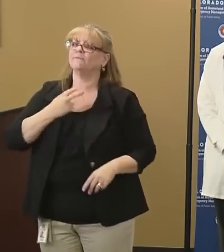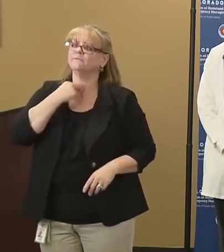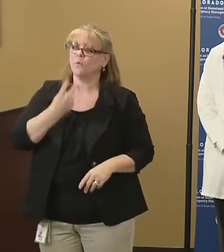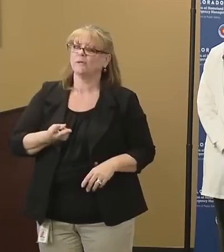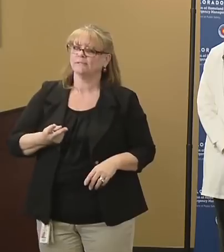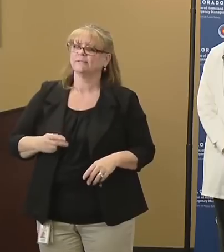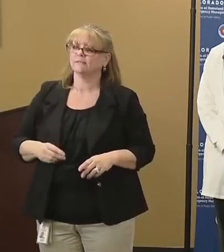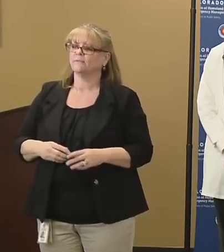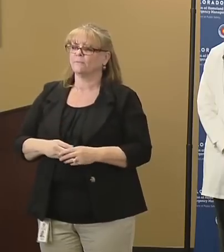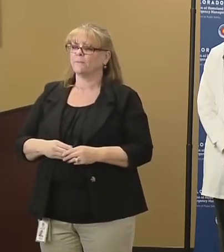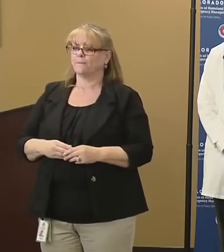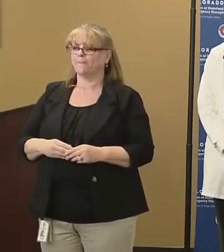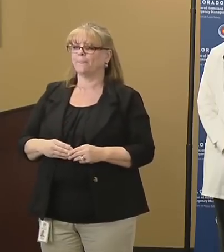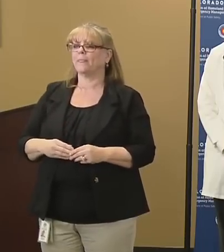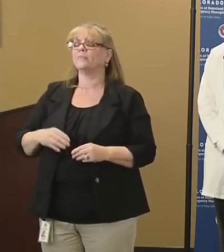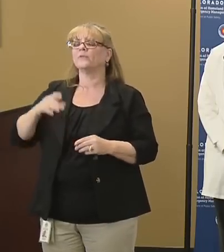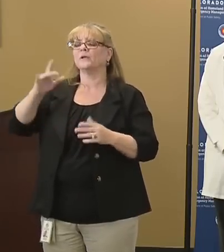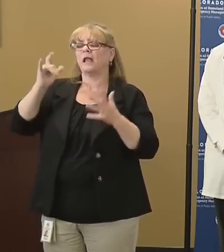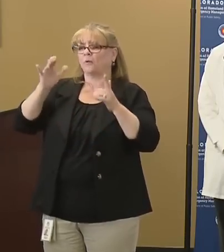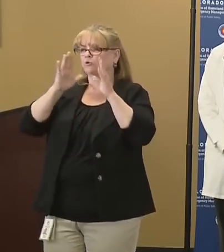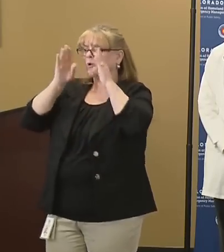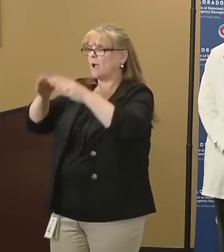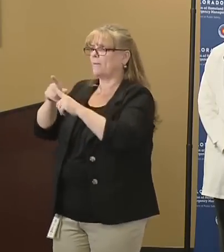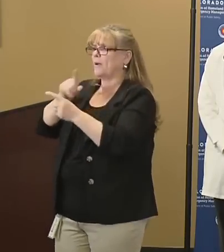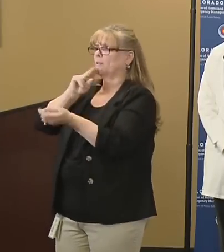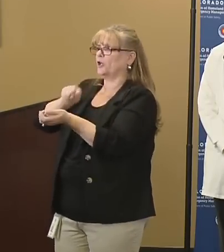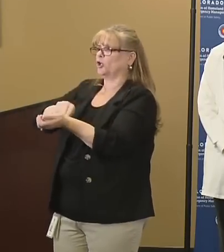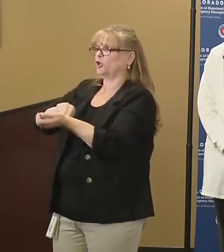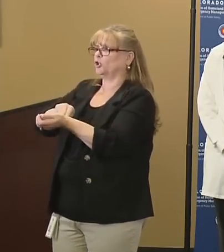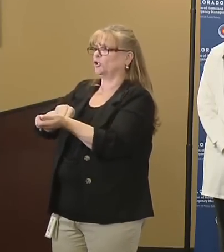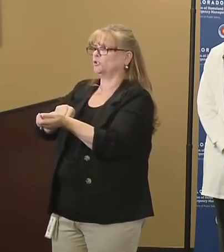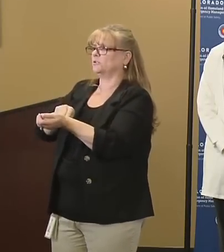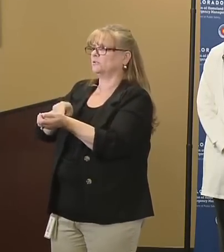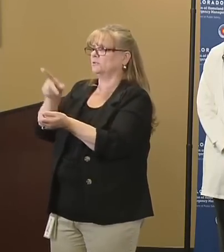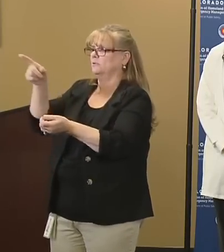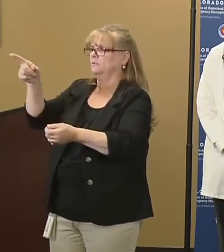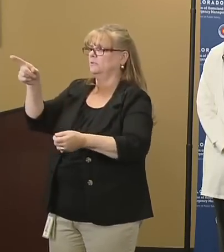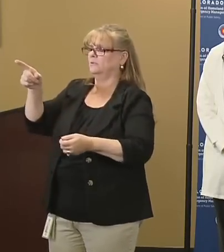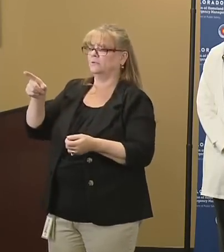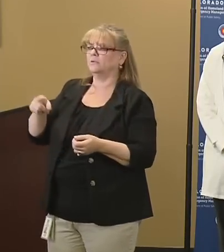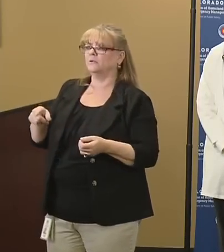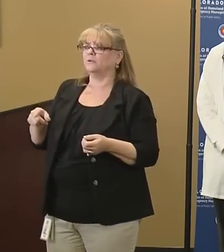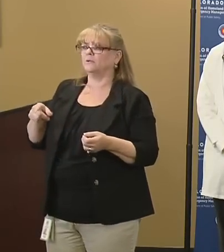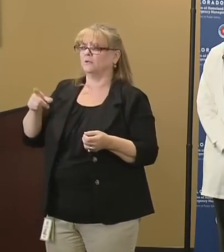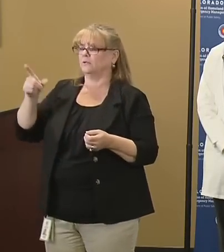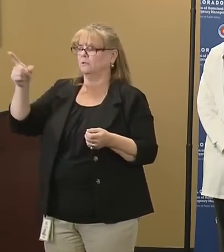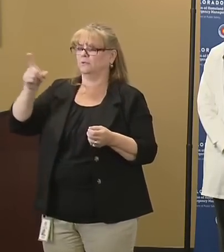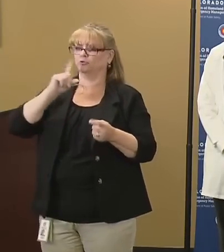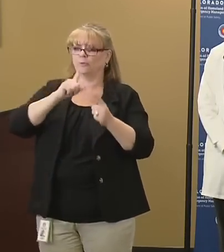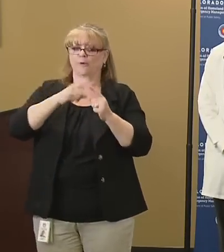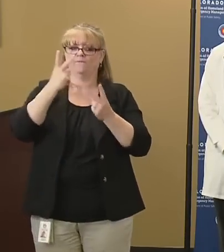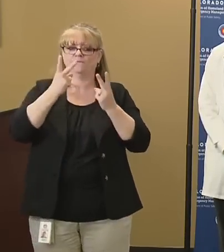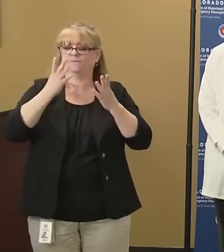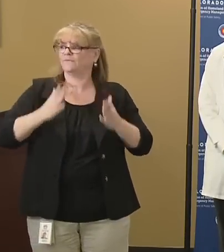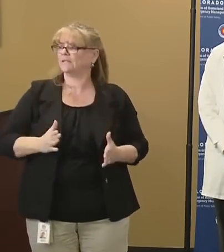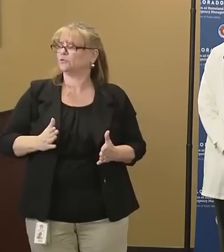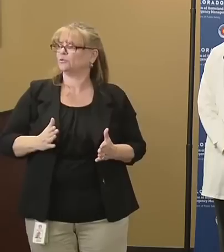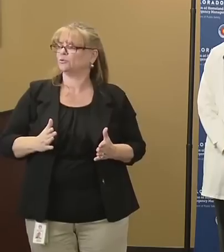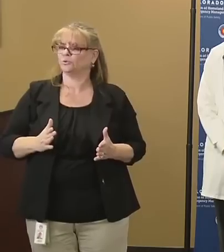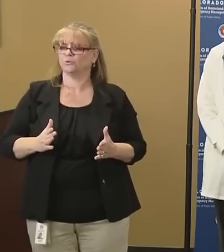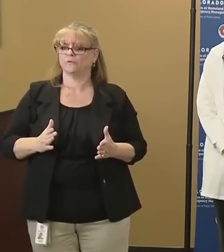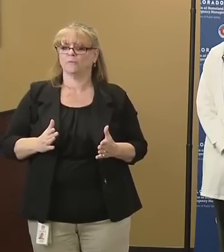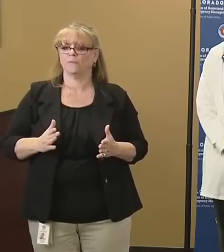for checking the workers, and immediately acting when we do have an incidence in a nursing home, as well as prioritizing those test results.